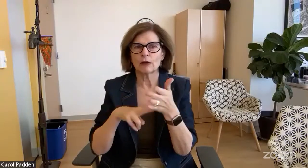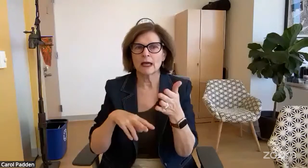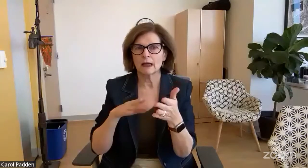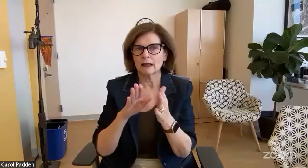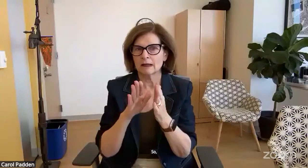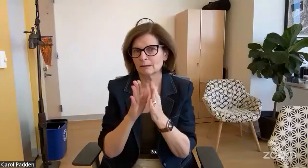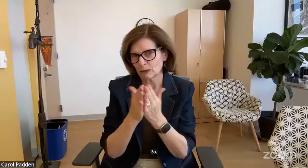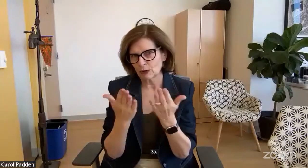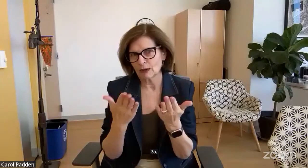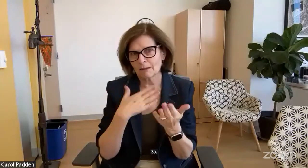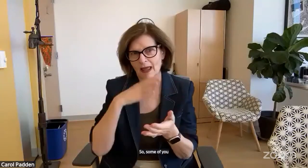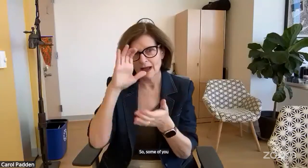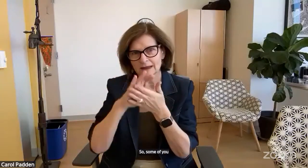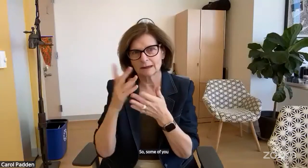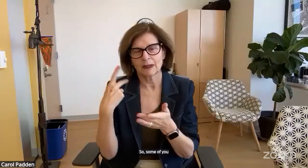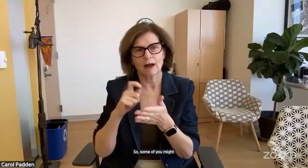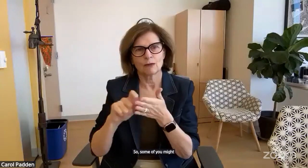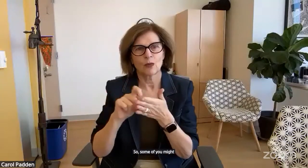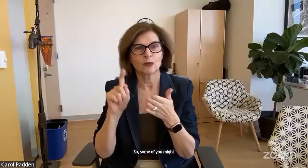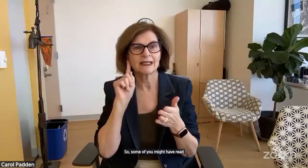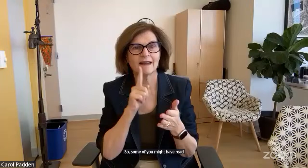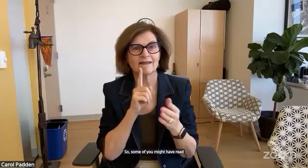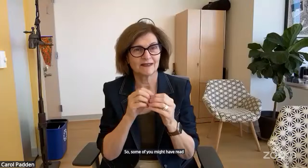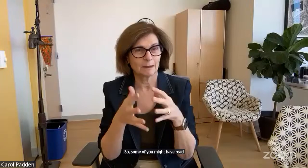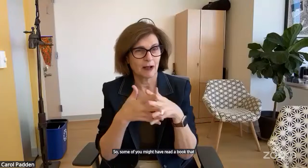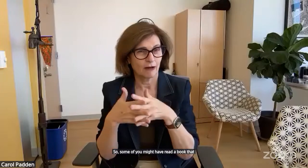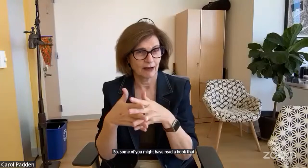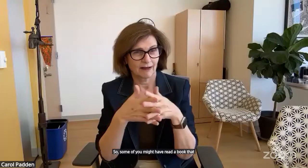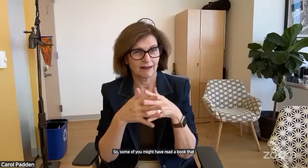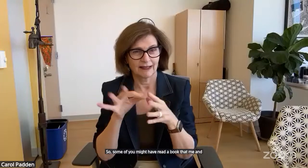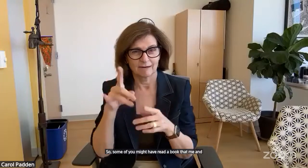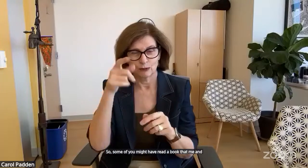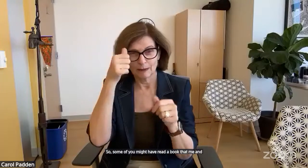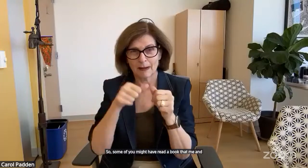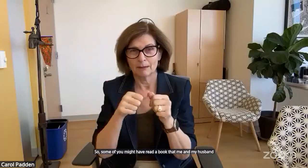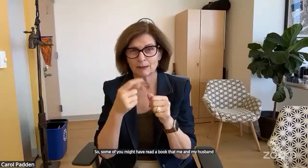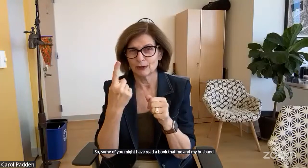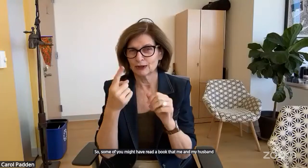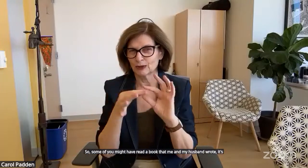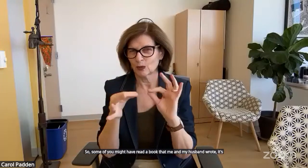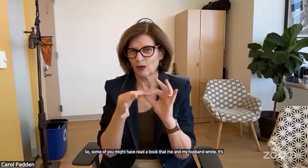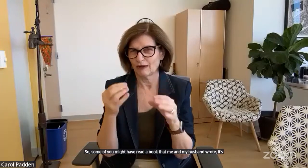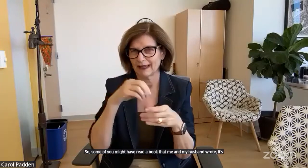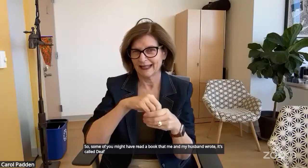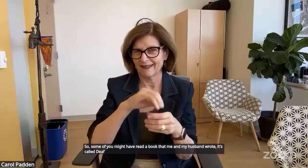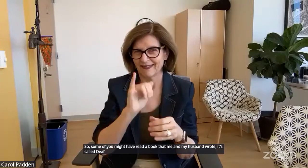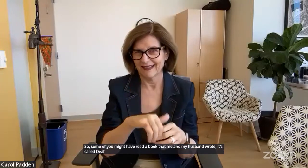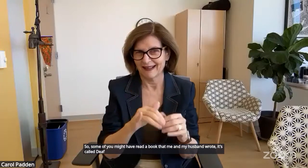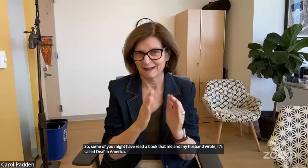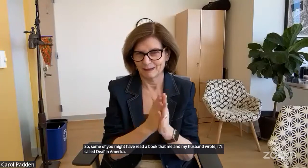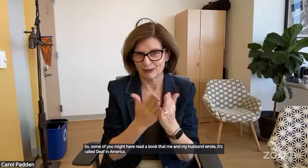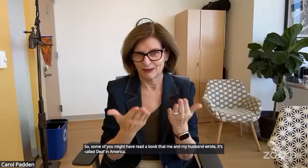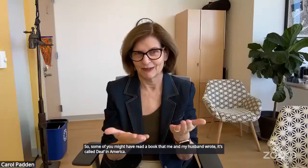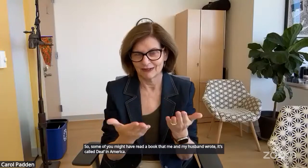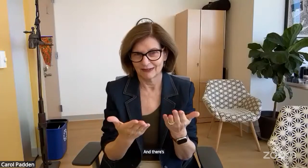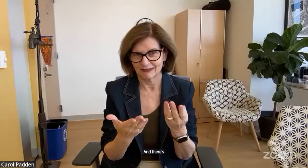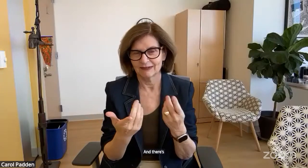So some of you might have read a book that me and my husband wrote. It's called Deaf in America. And there's a story in